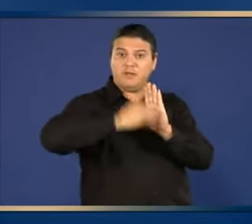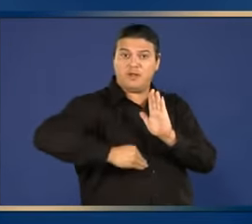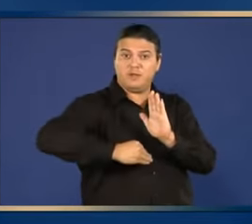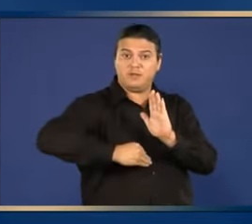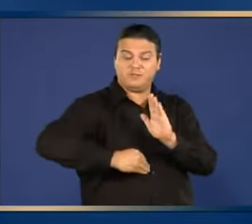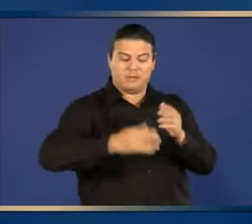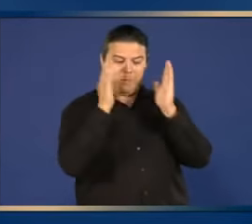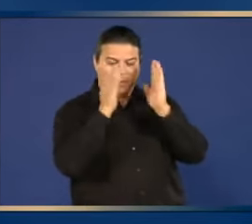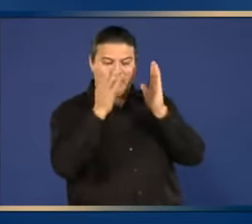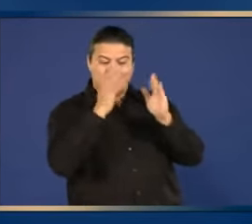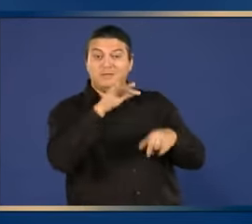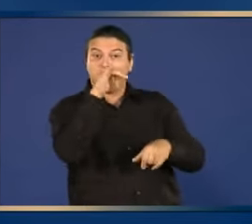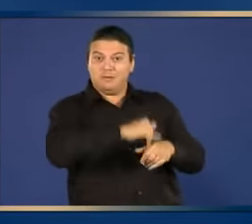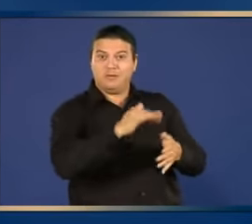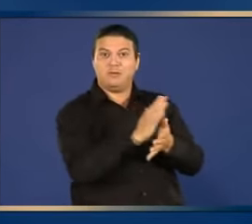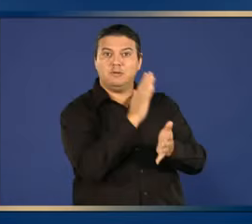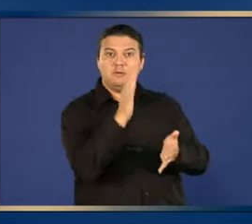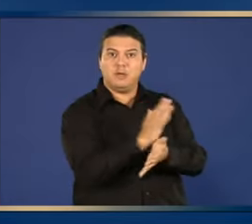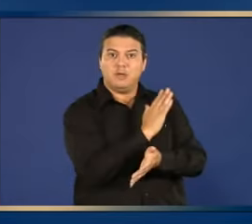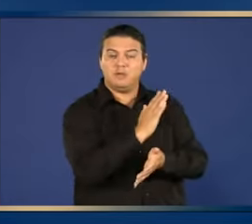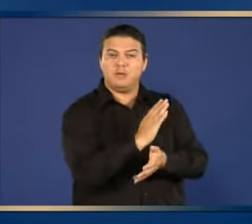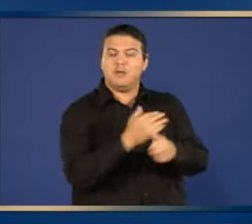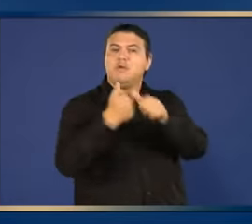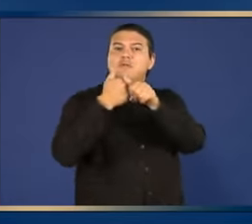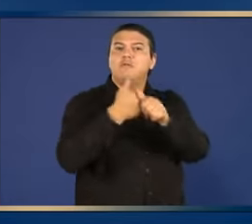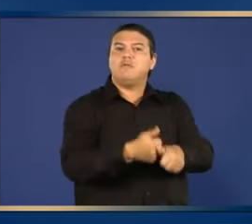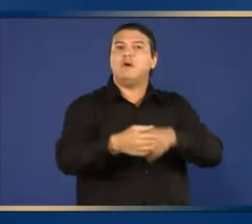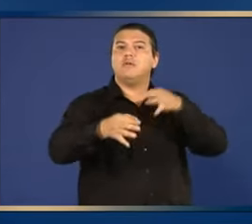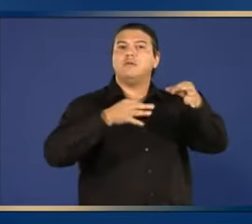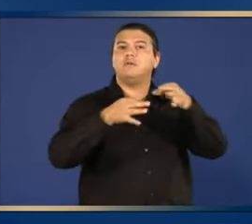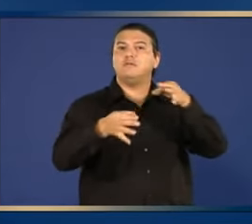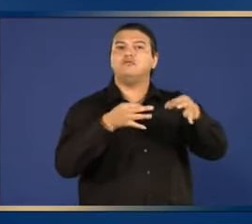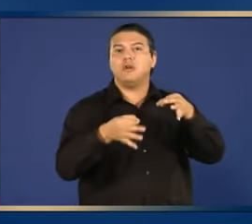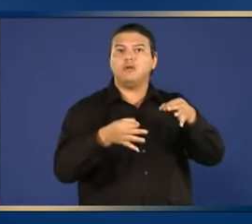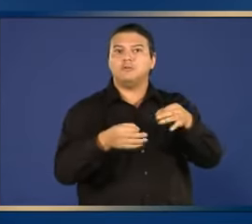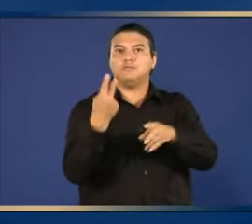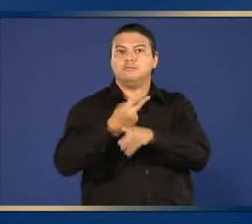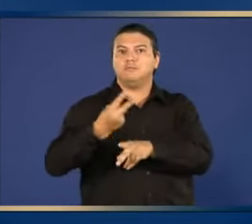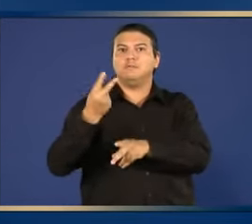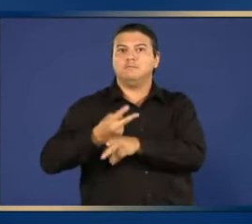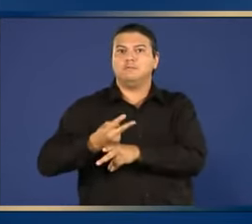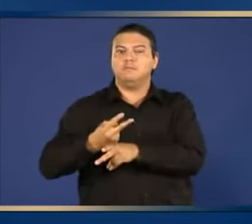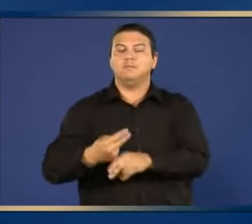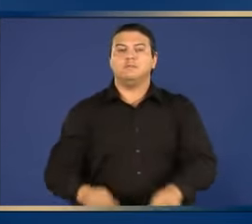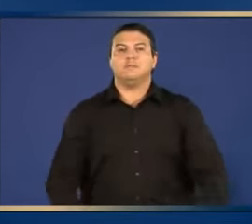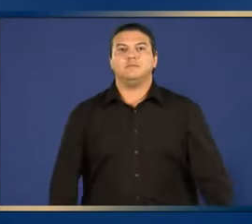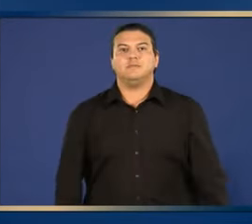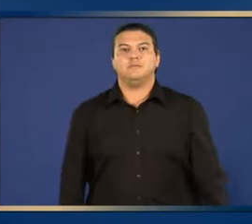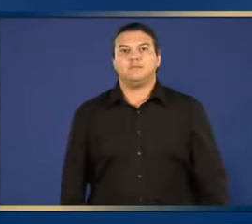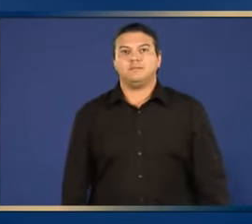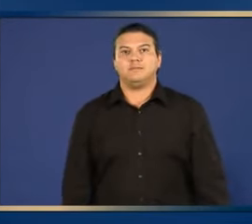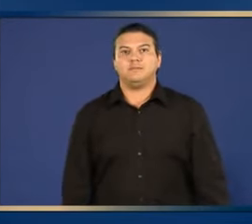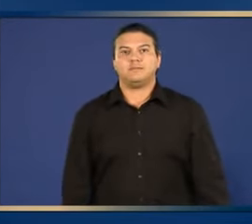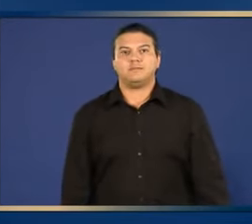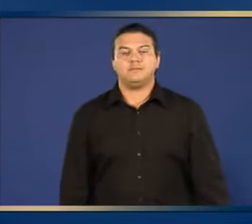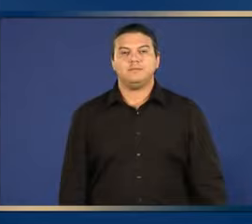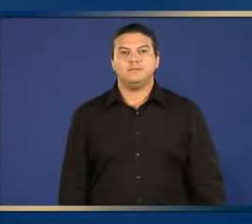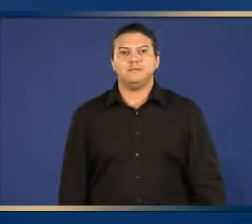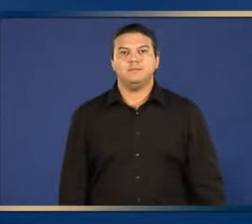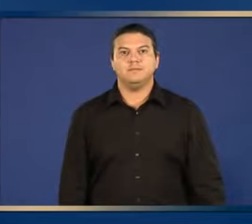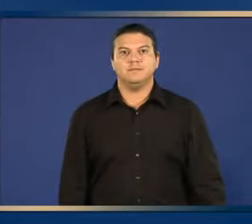Those vaccinated today should follow post-vaccinations instructions carefully.